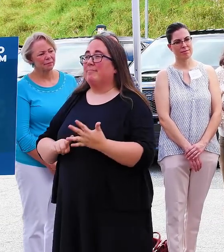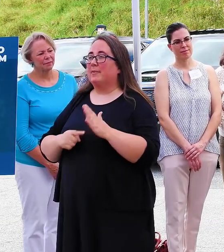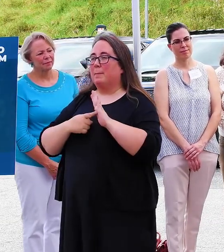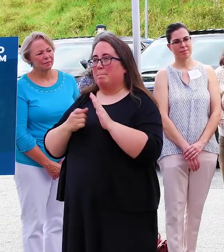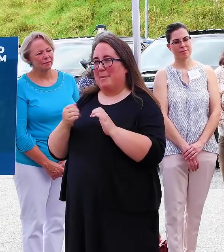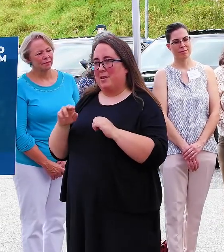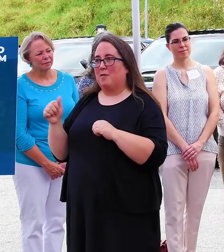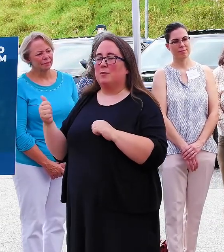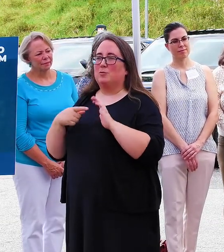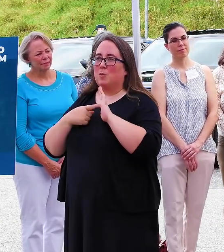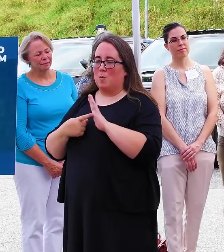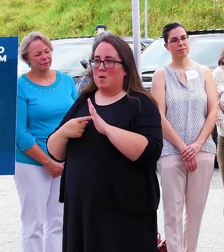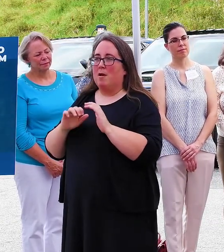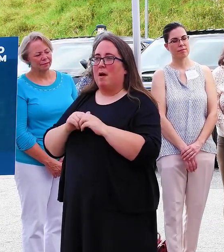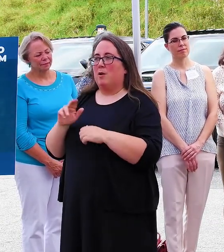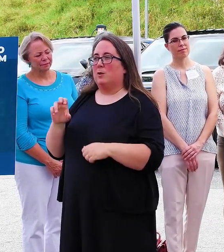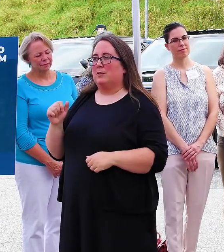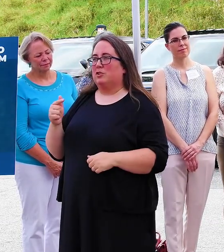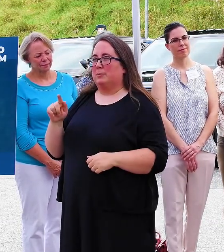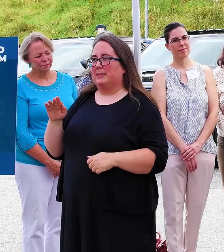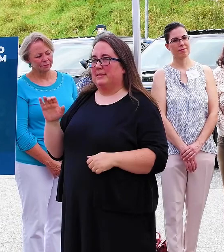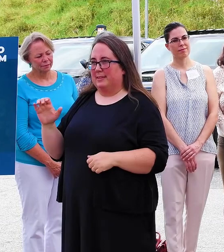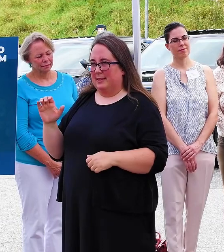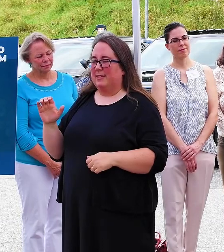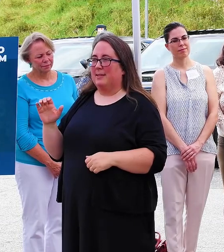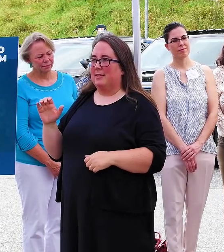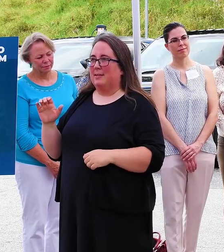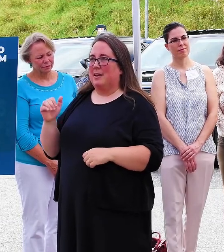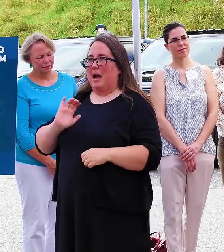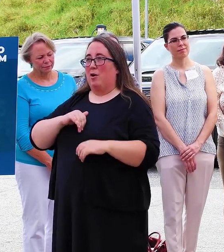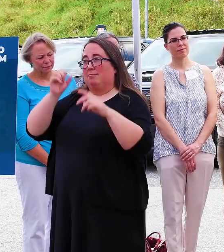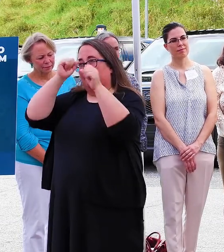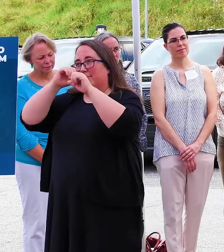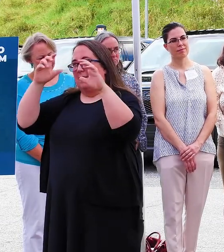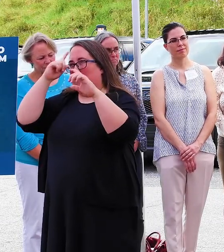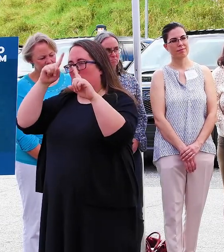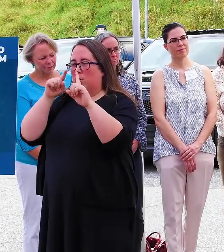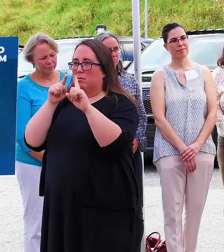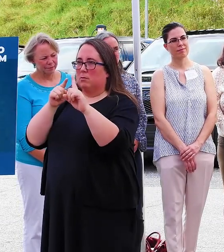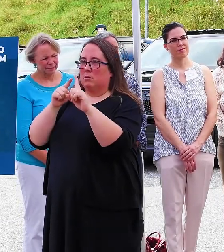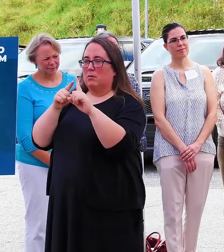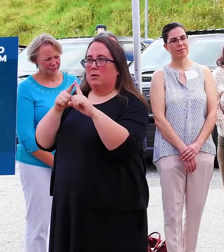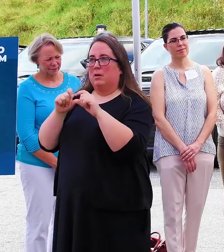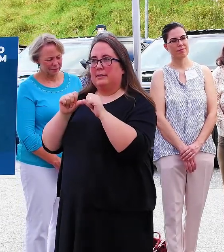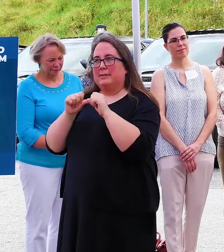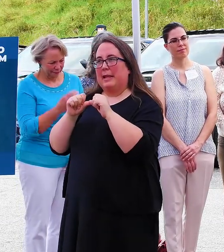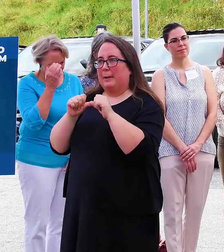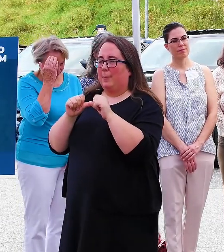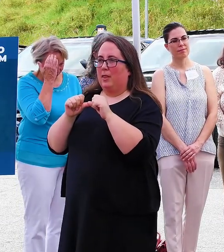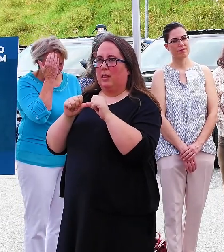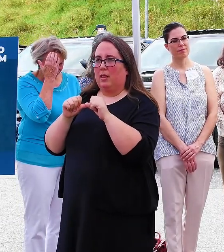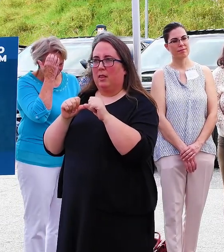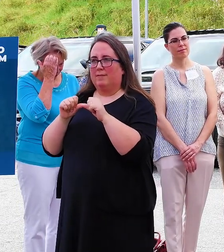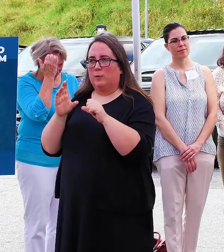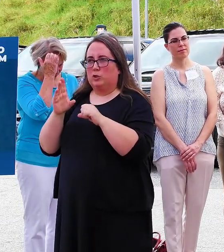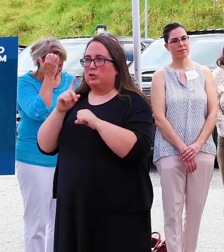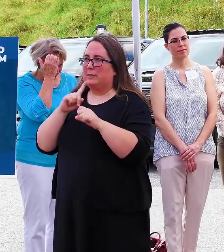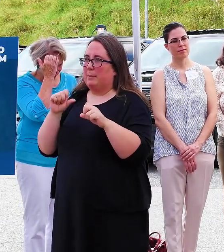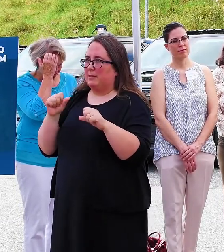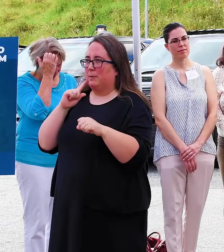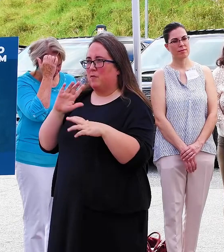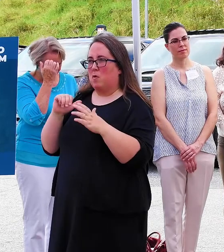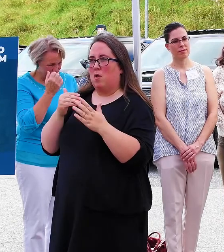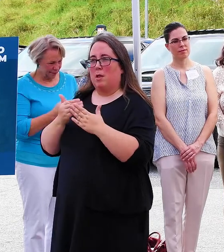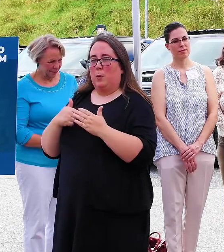many others show how USGBC's vision for a sustainable future for everyone within this generation isn't a far-reaching ideal. We're here to